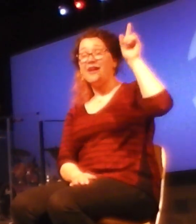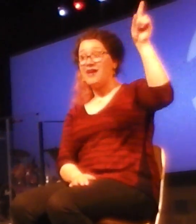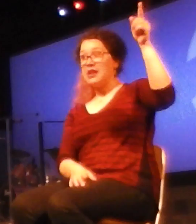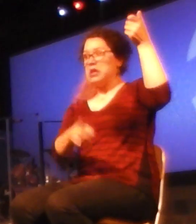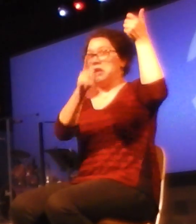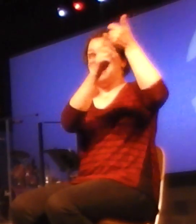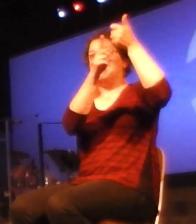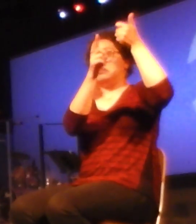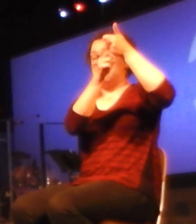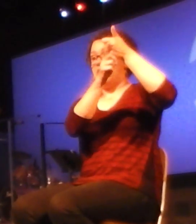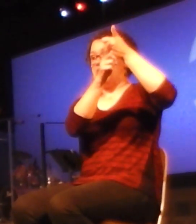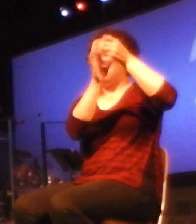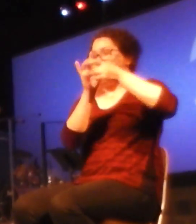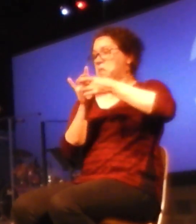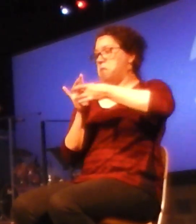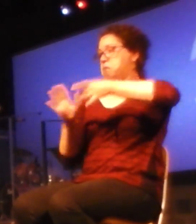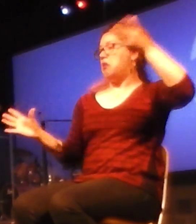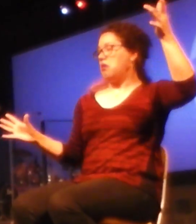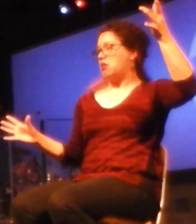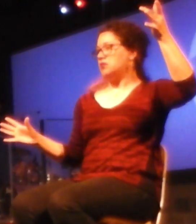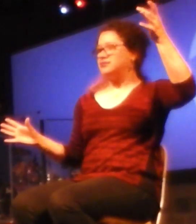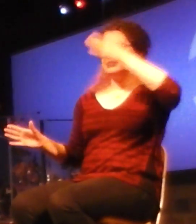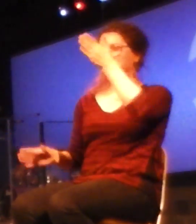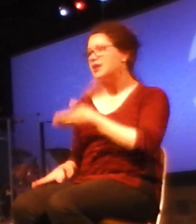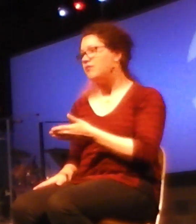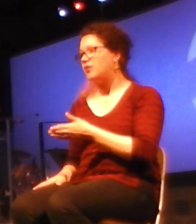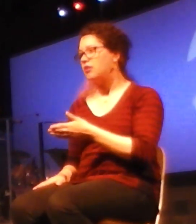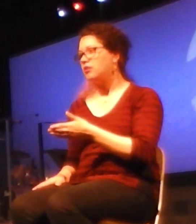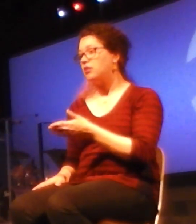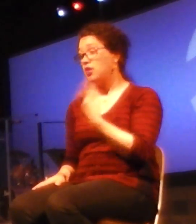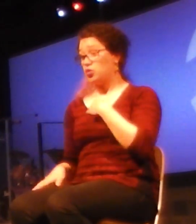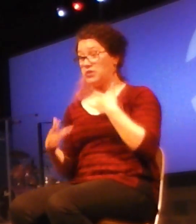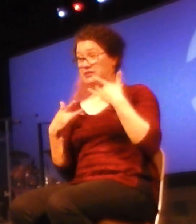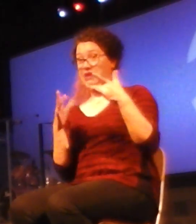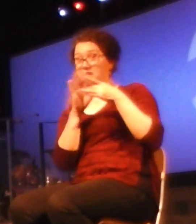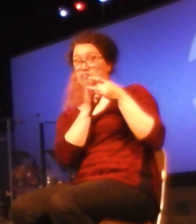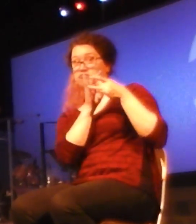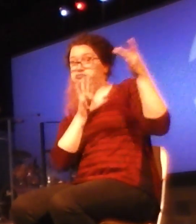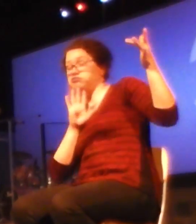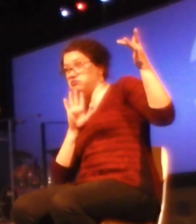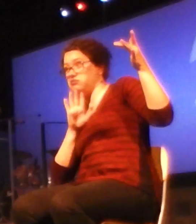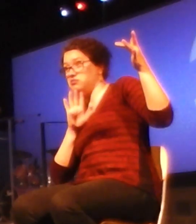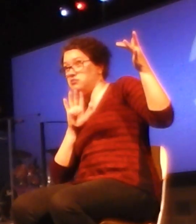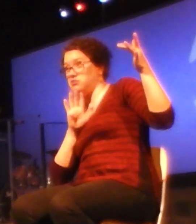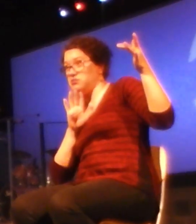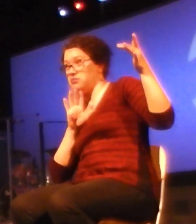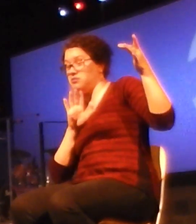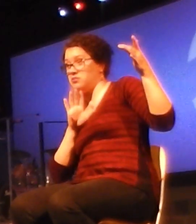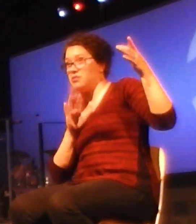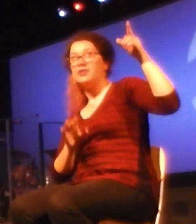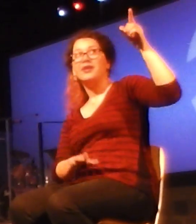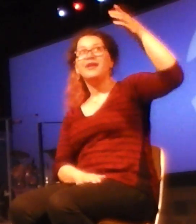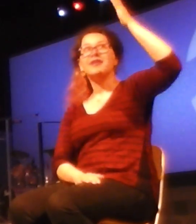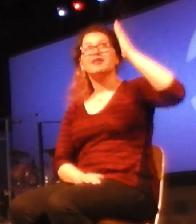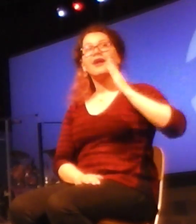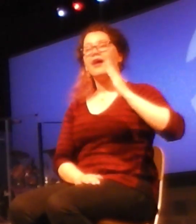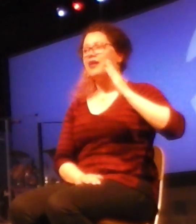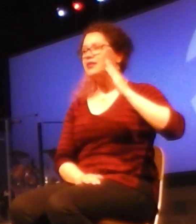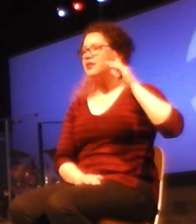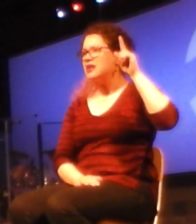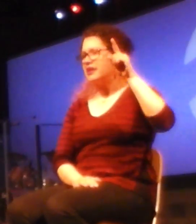exiles himself from us. We tend to exile ourselves from God. God is not